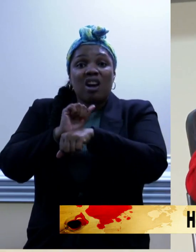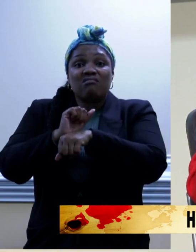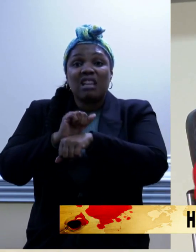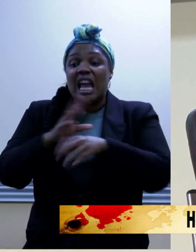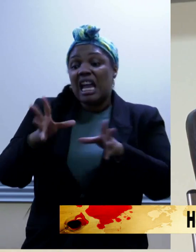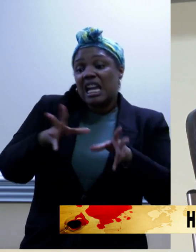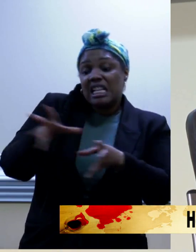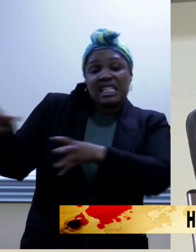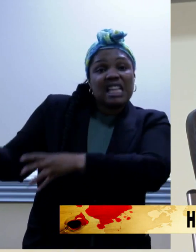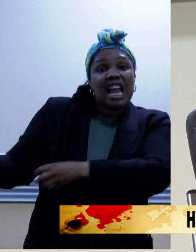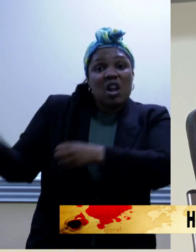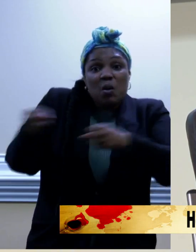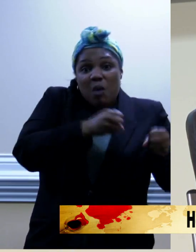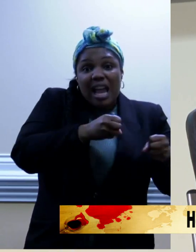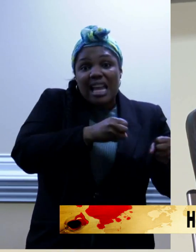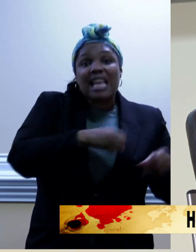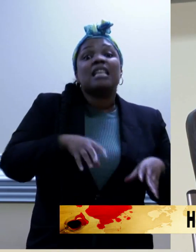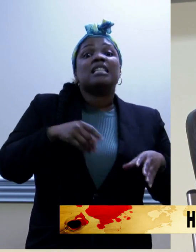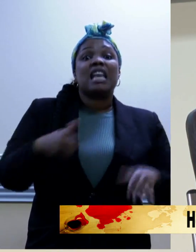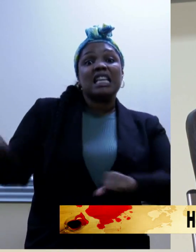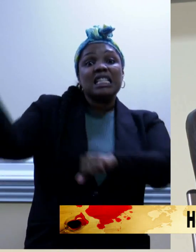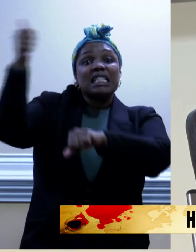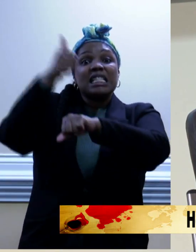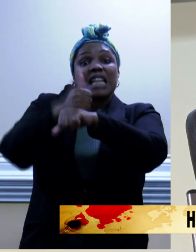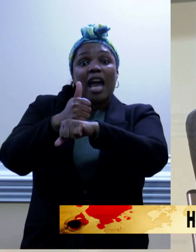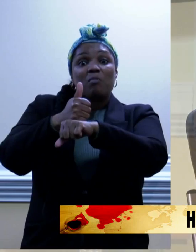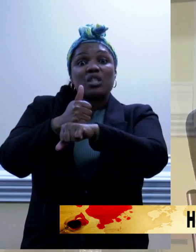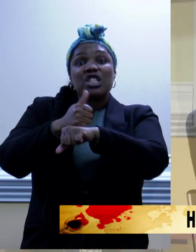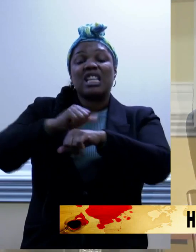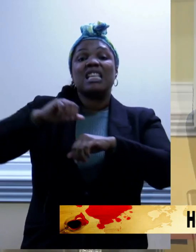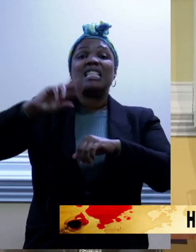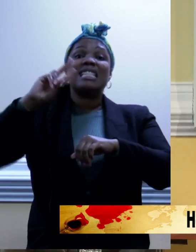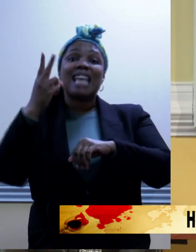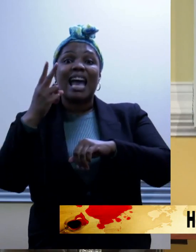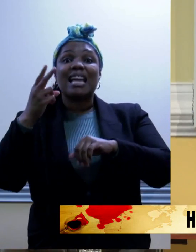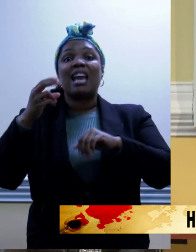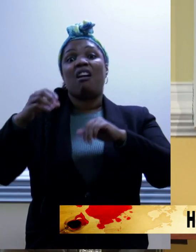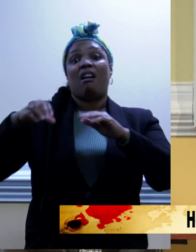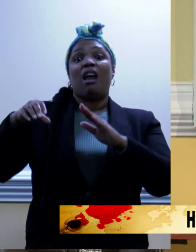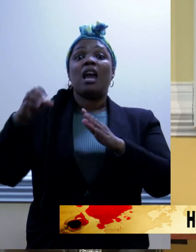the first that he may establish the second. That's the first covenant